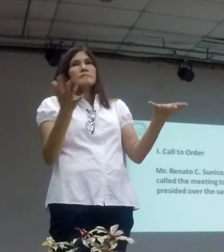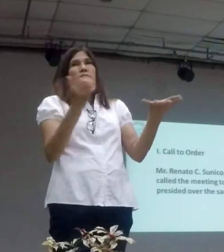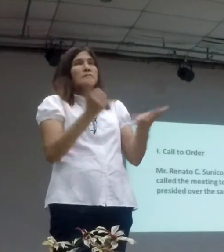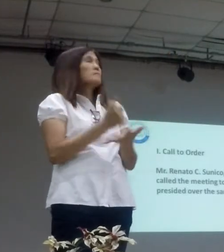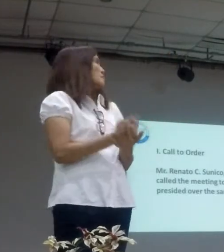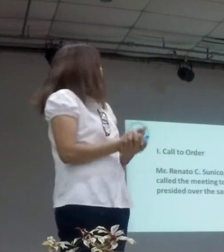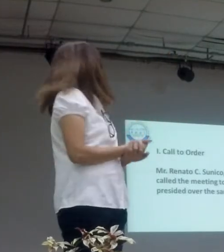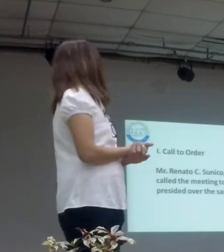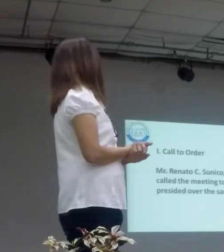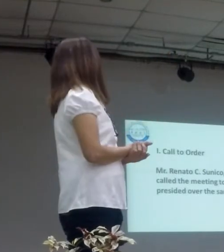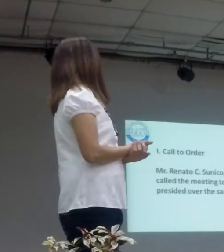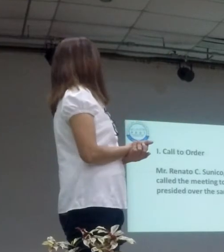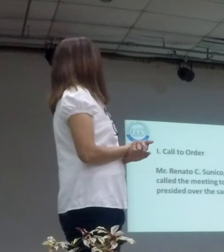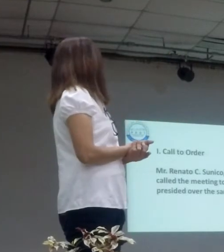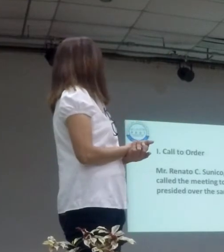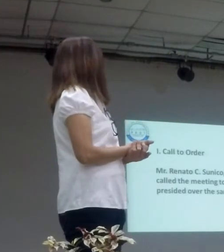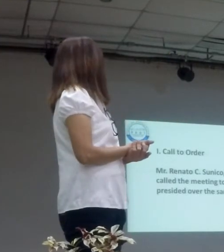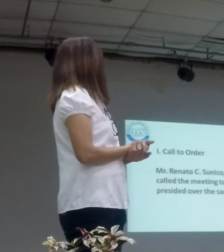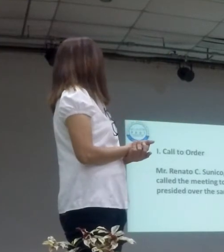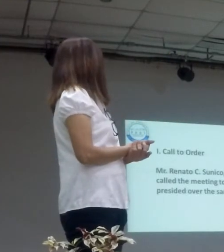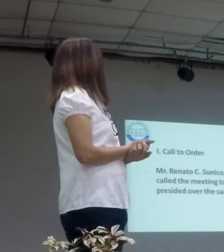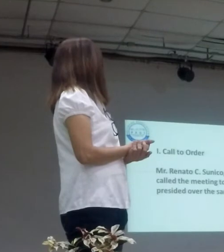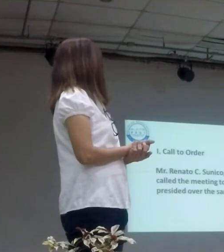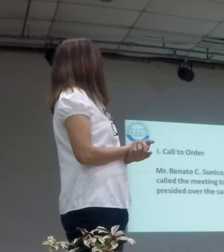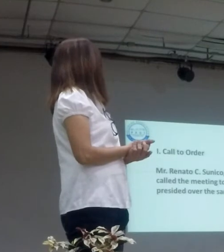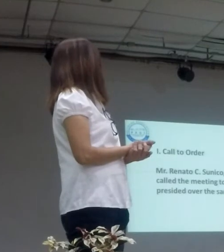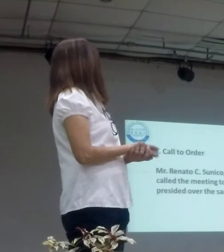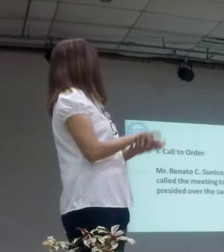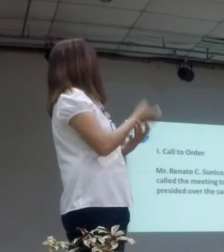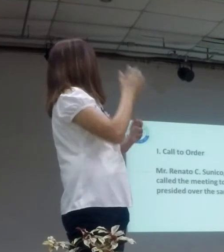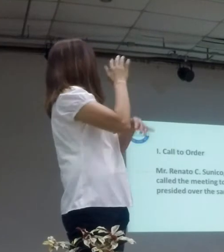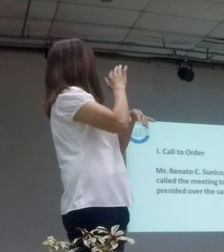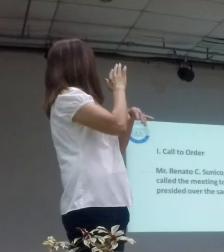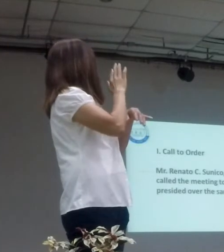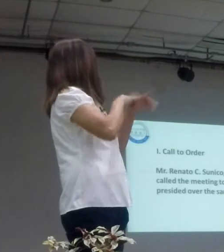145. So I called the meeting to order at that time,